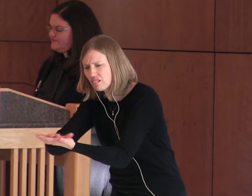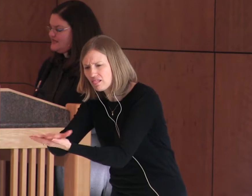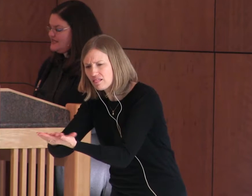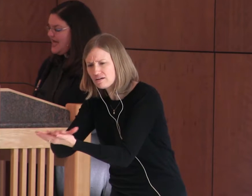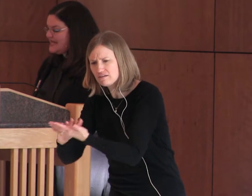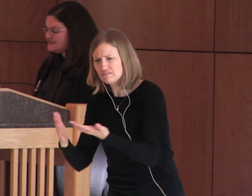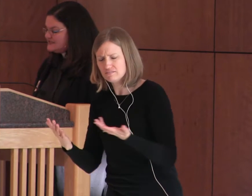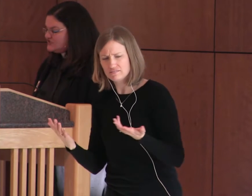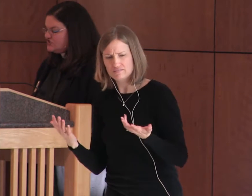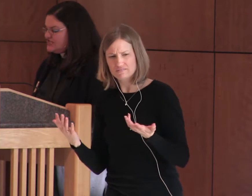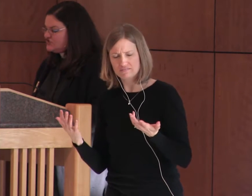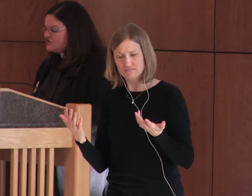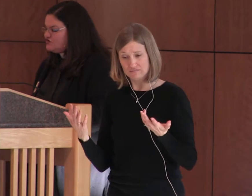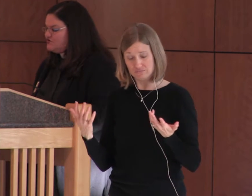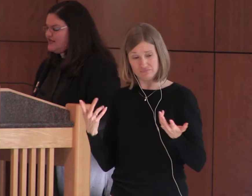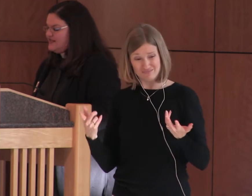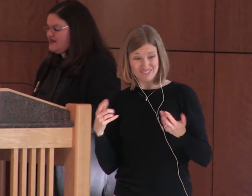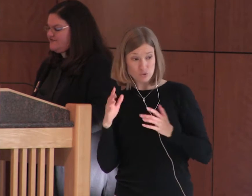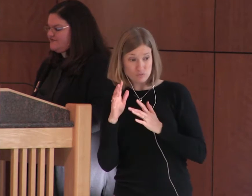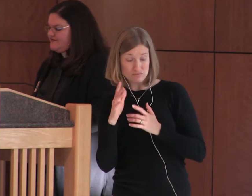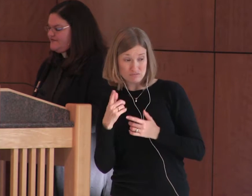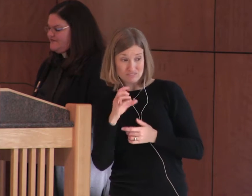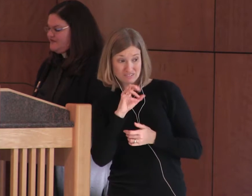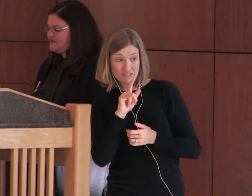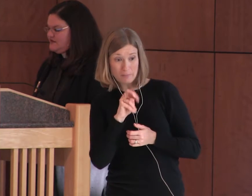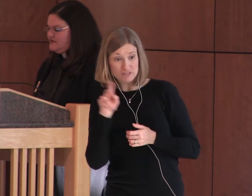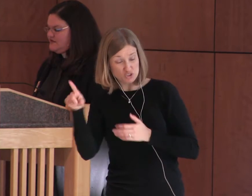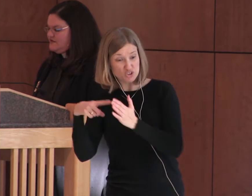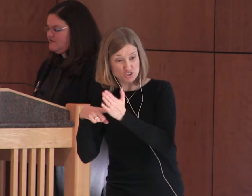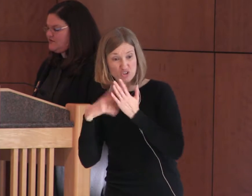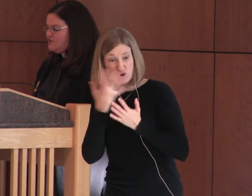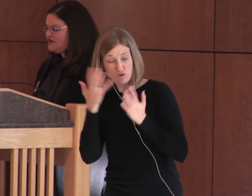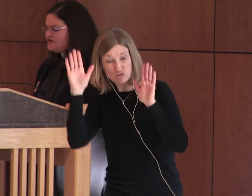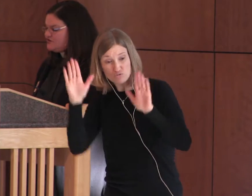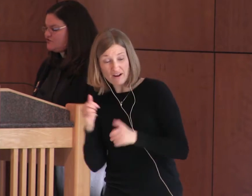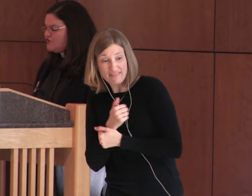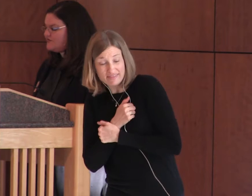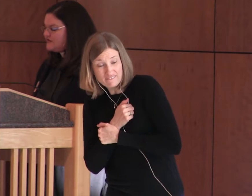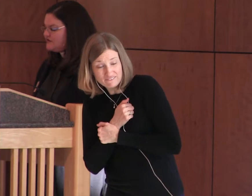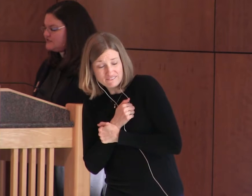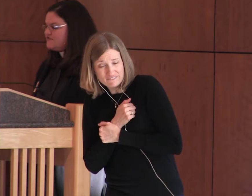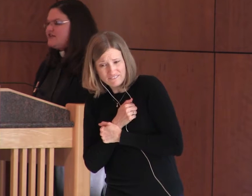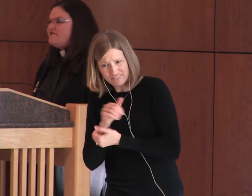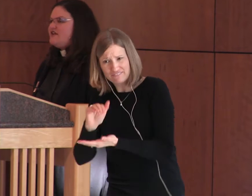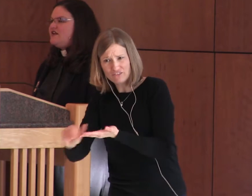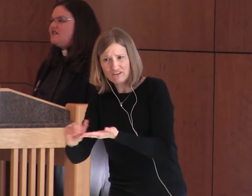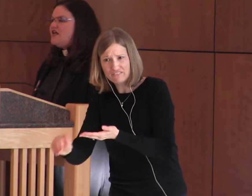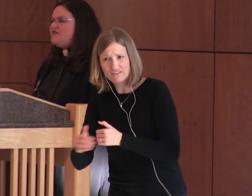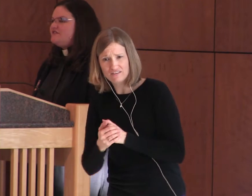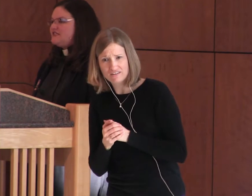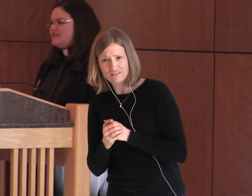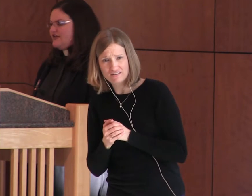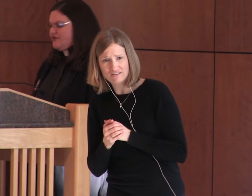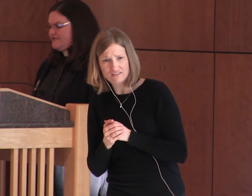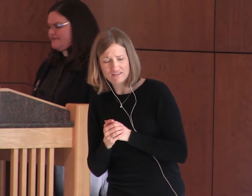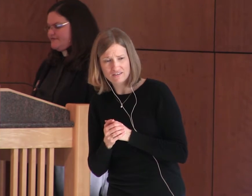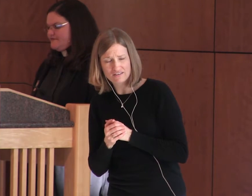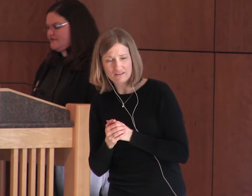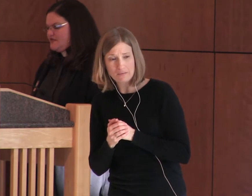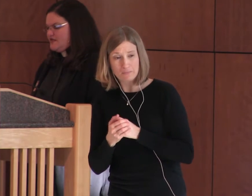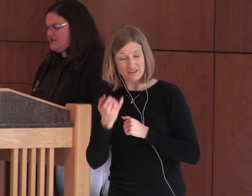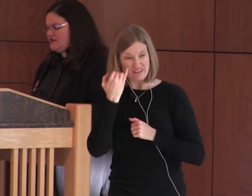forgiven. Hence she has shown great love. But the one to whom little is forgiven loves